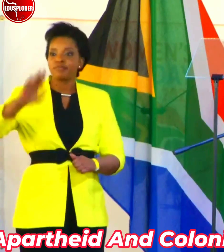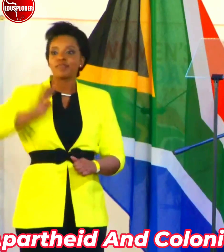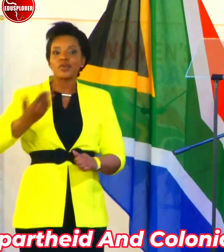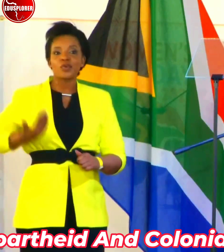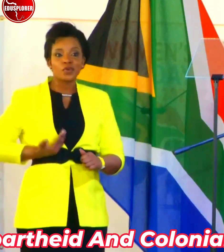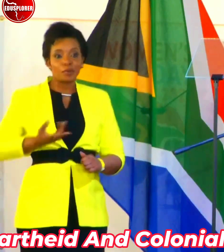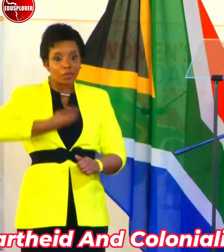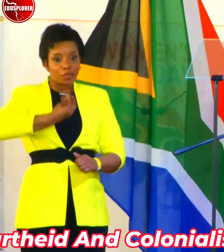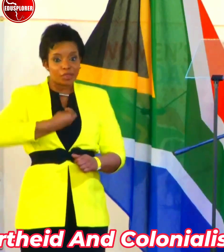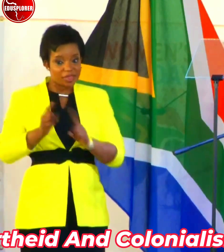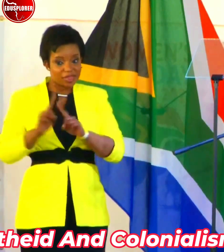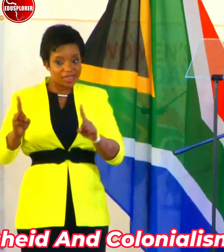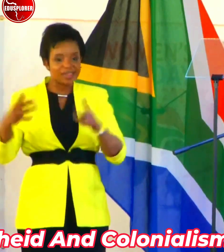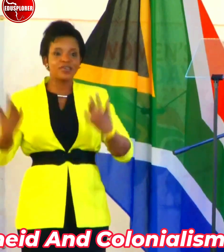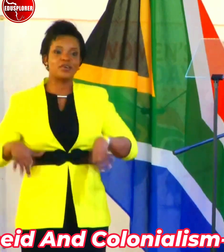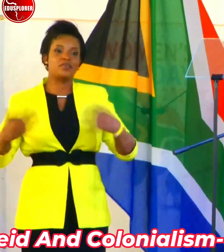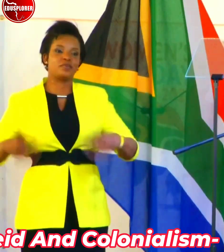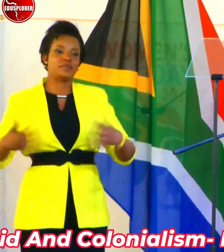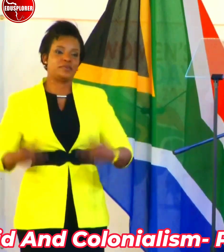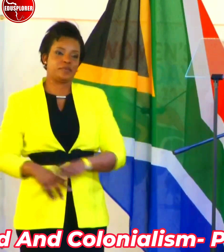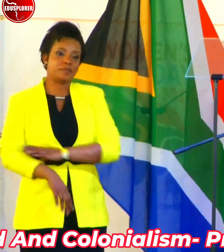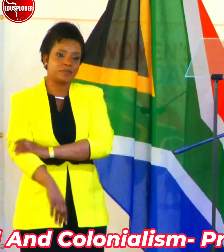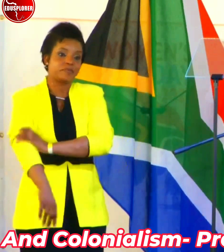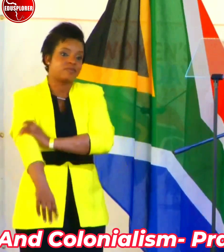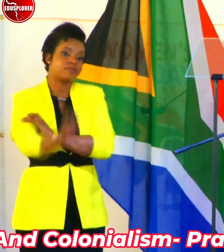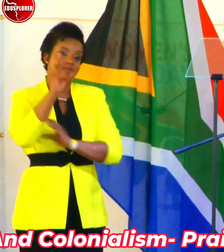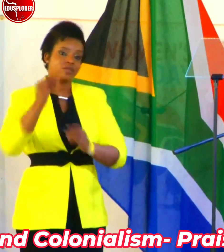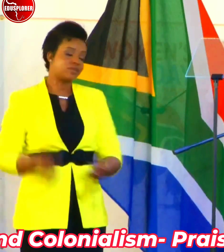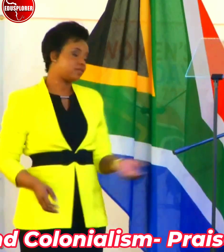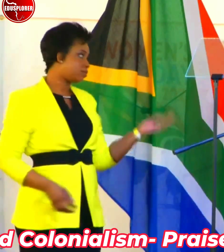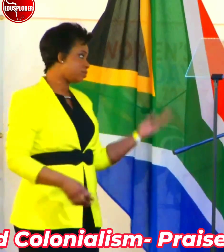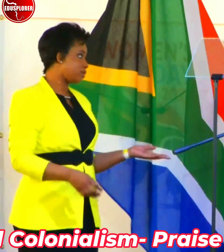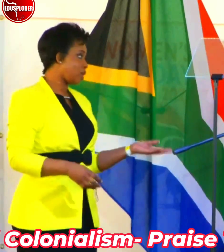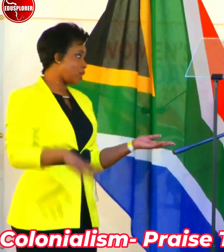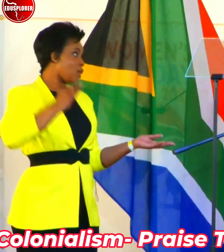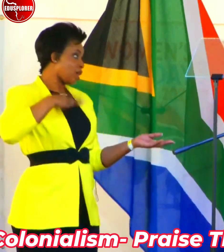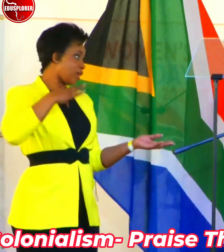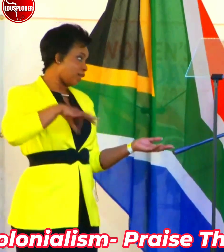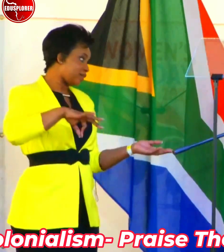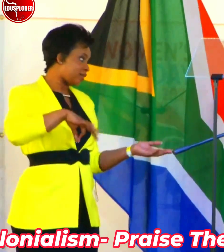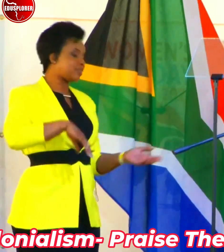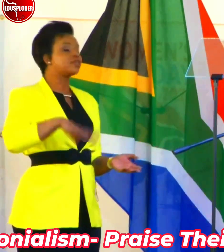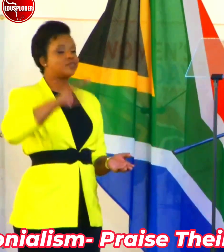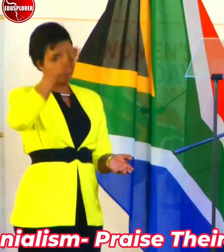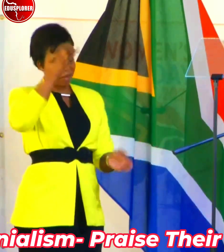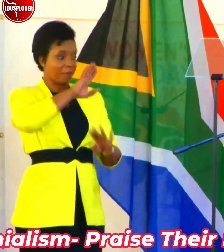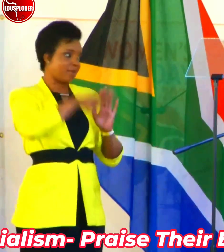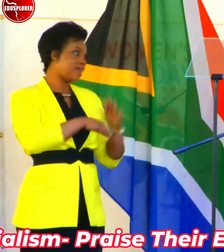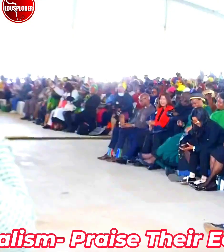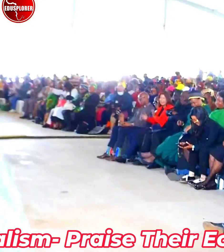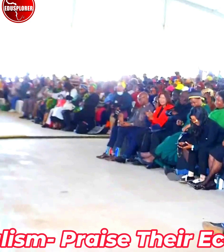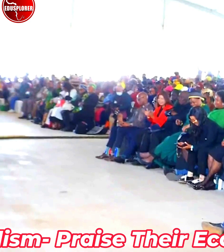forward. So, Premier, girls and women are cleverer than you and me. So let's accept